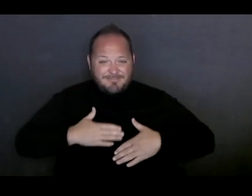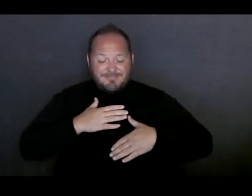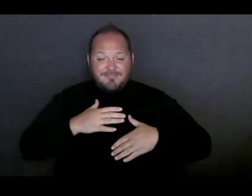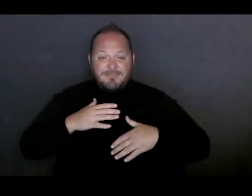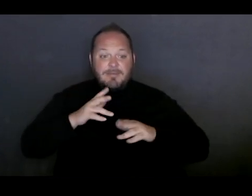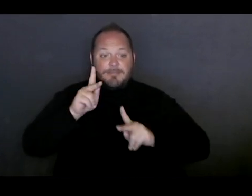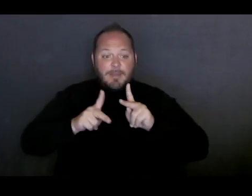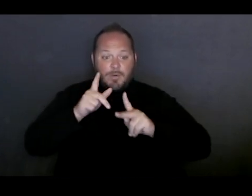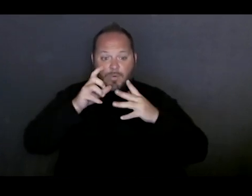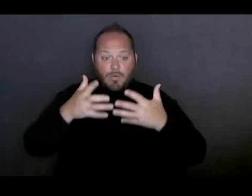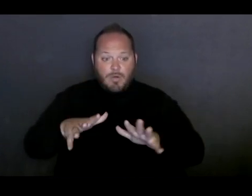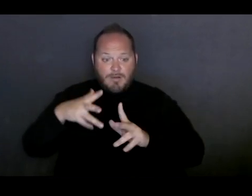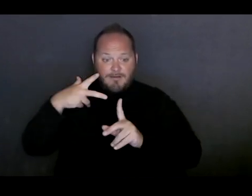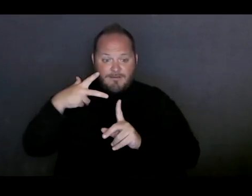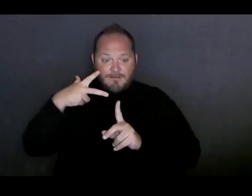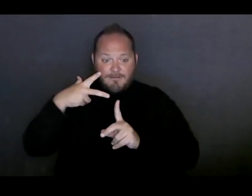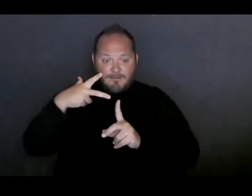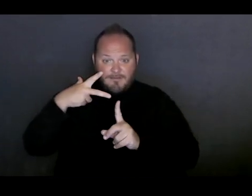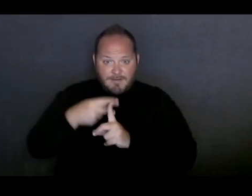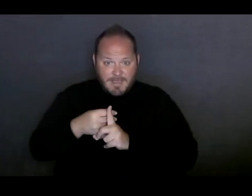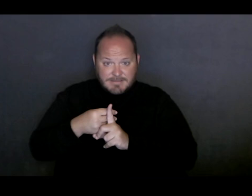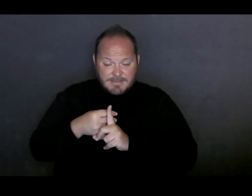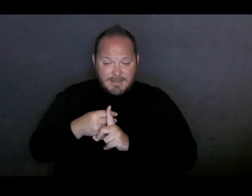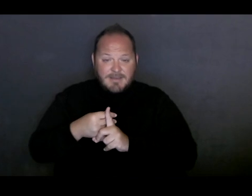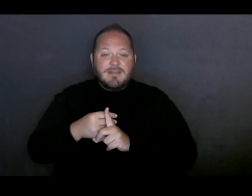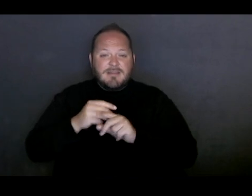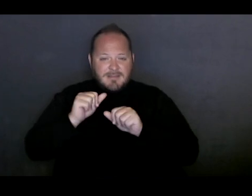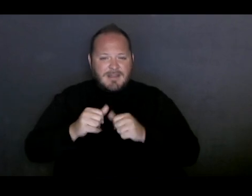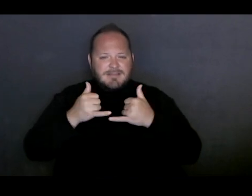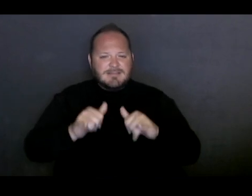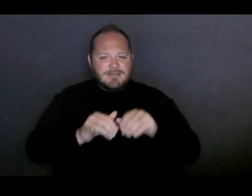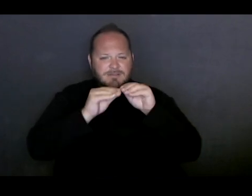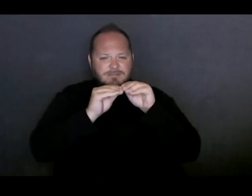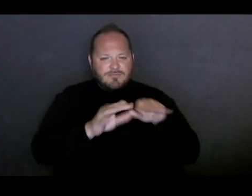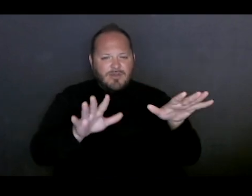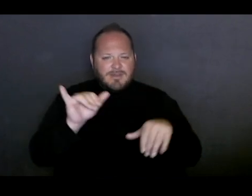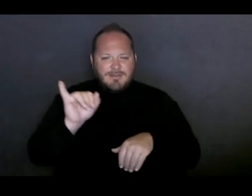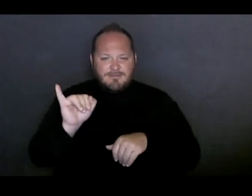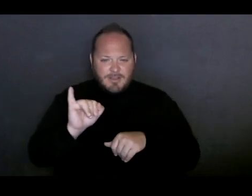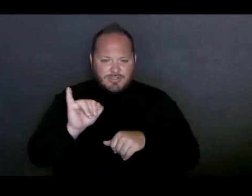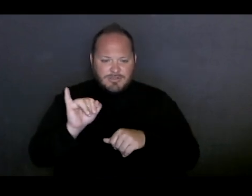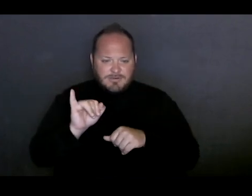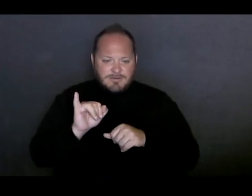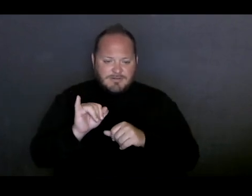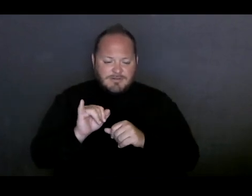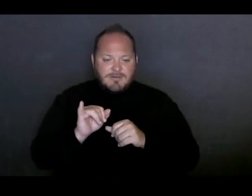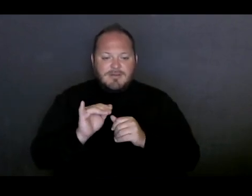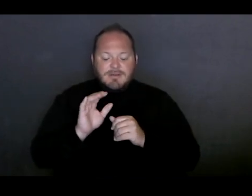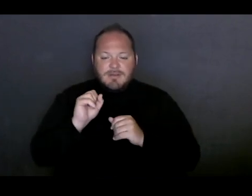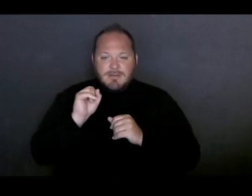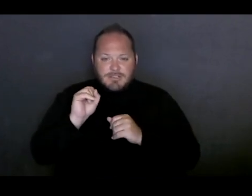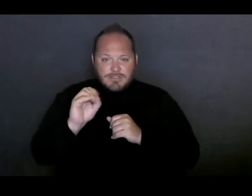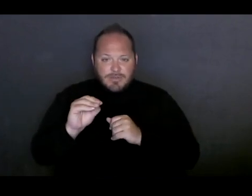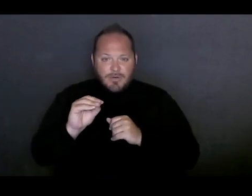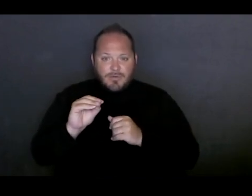the infection if they do get sick than we initially thought with these other variants. So even if you are